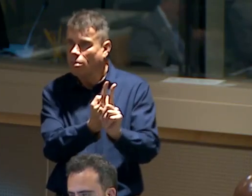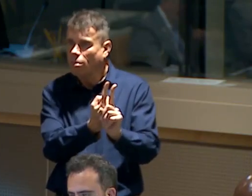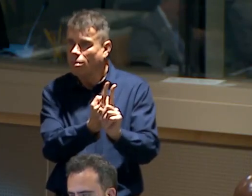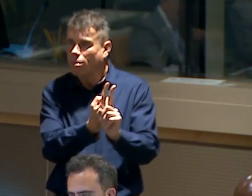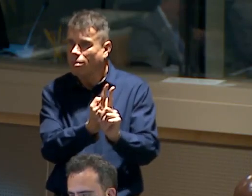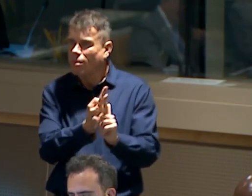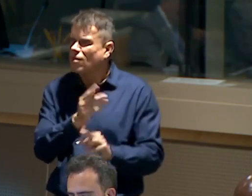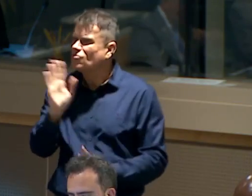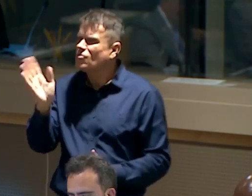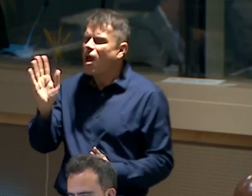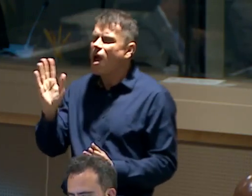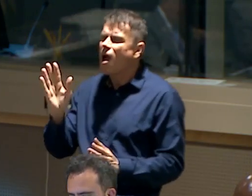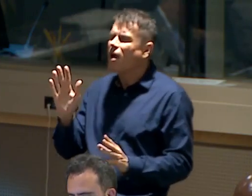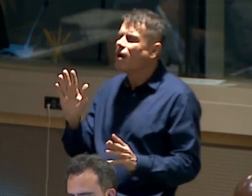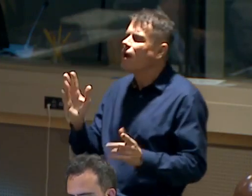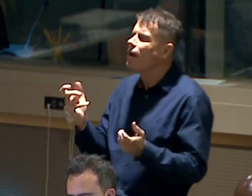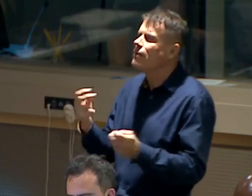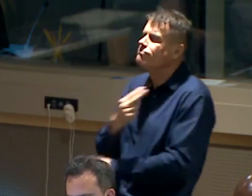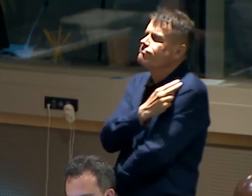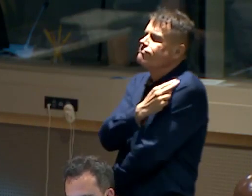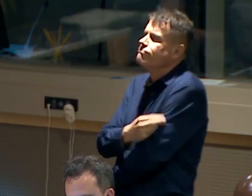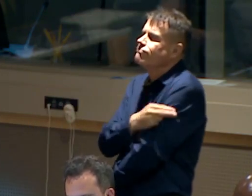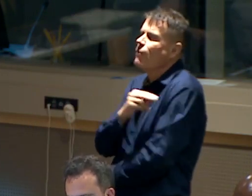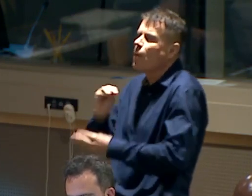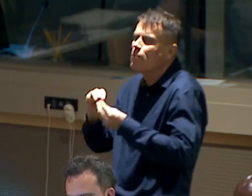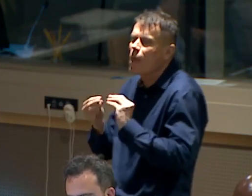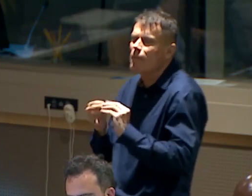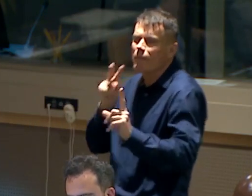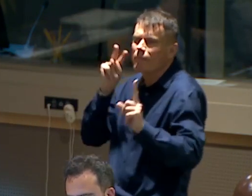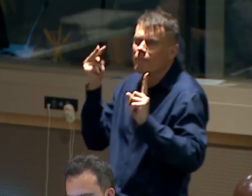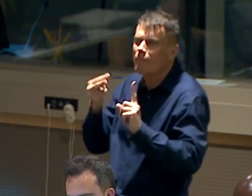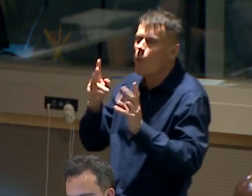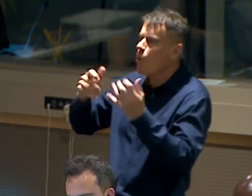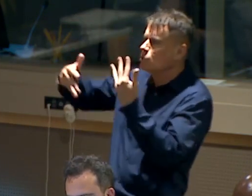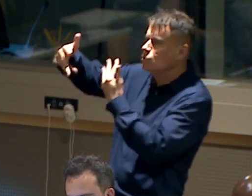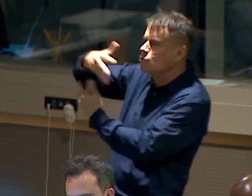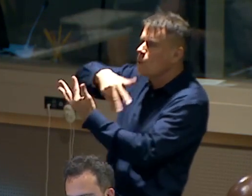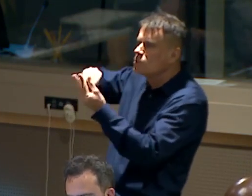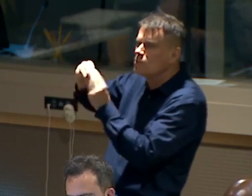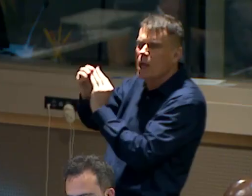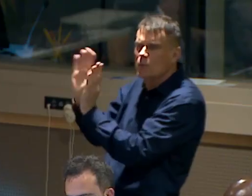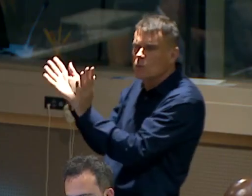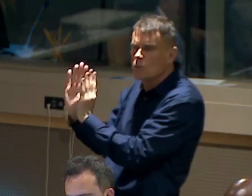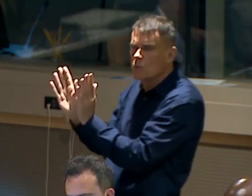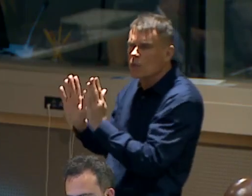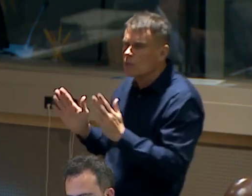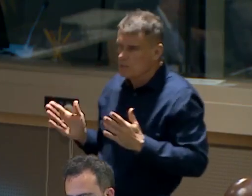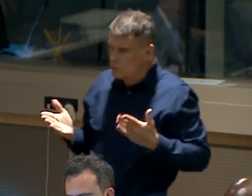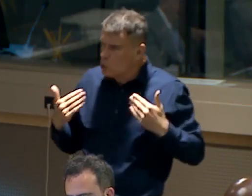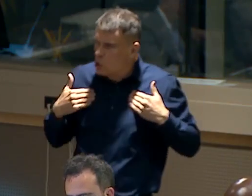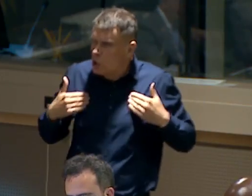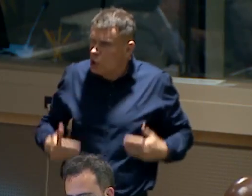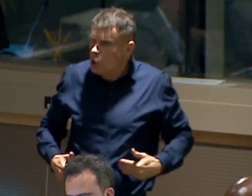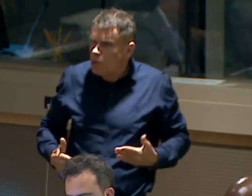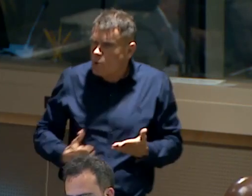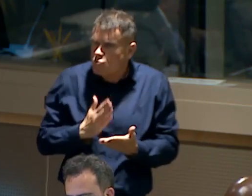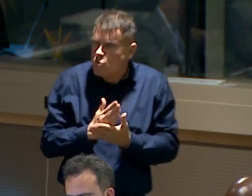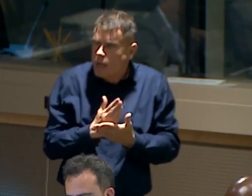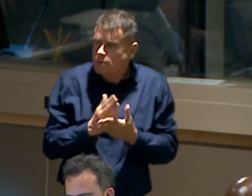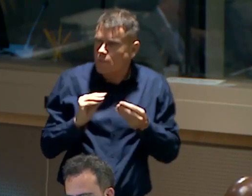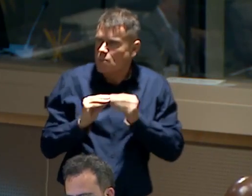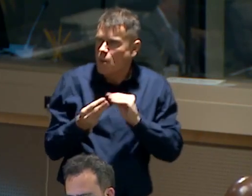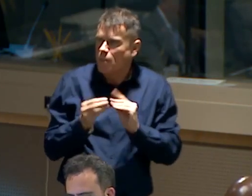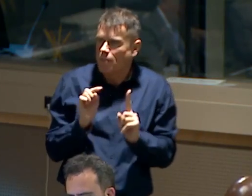concerns. They are human rights concerns. Our purpose today is not merely to describe